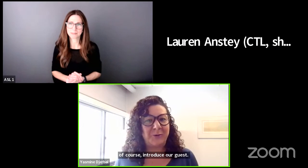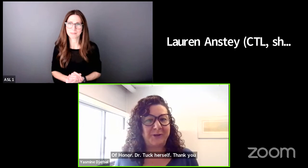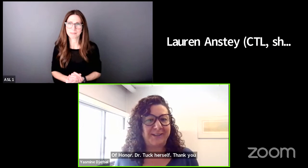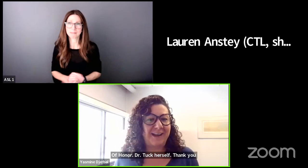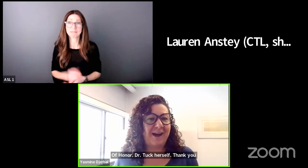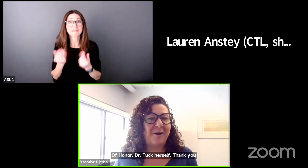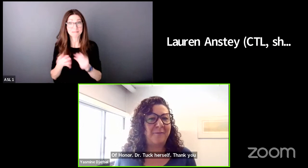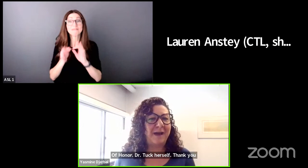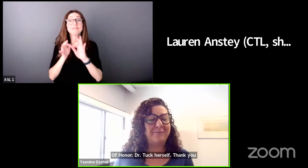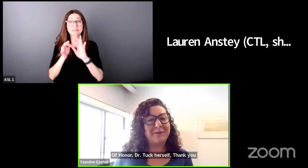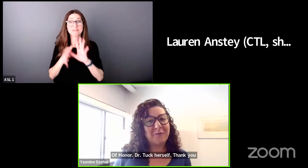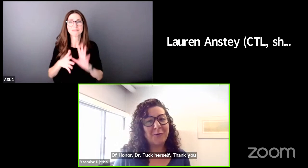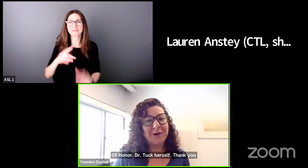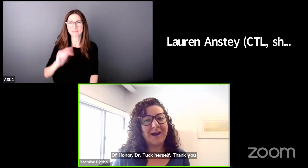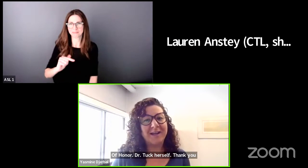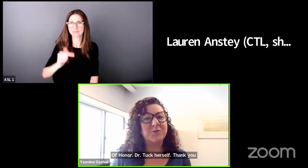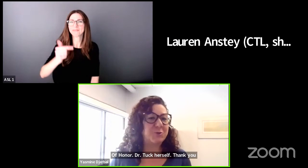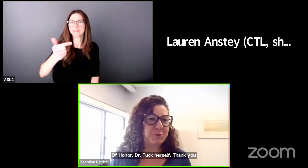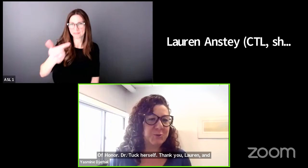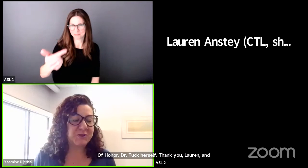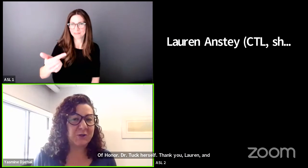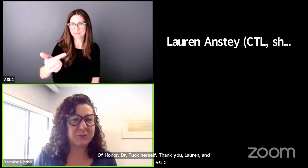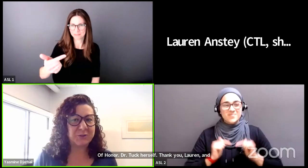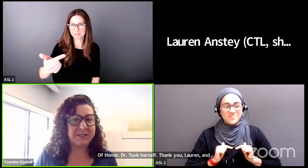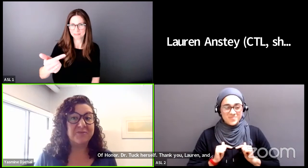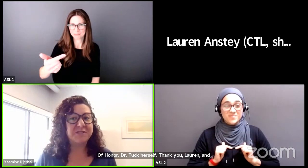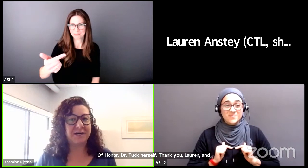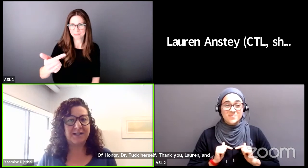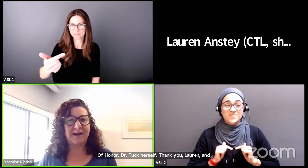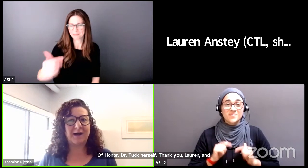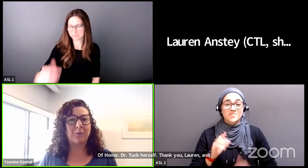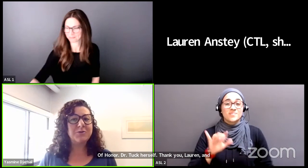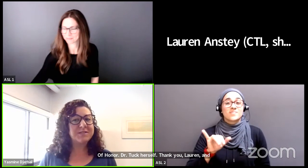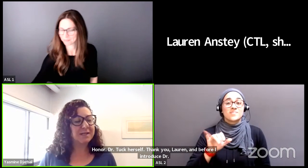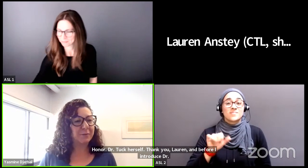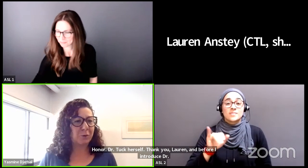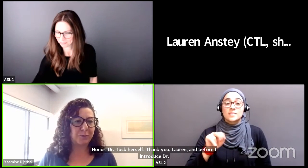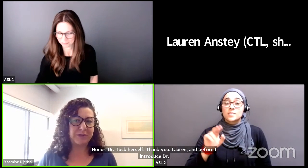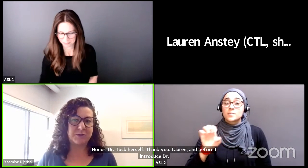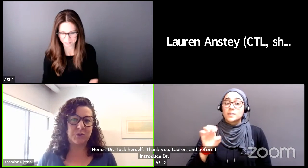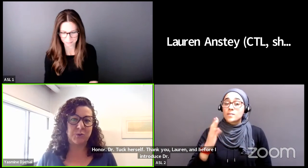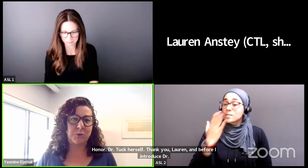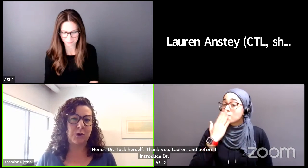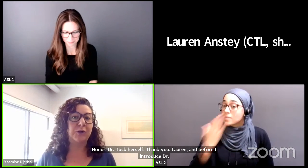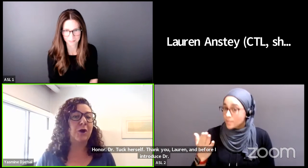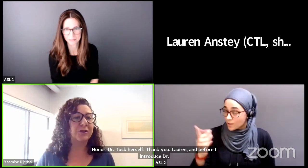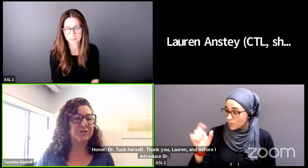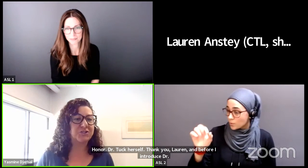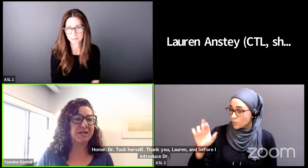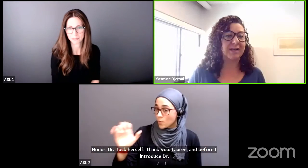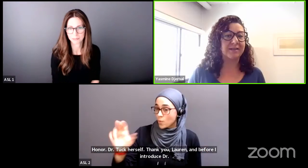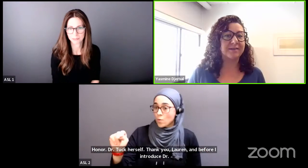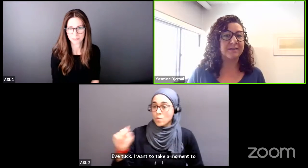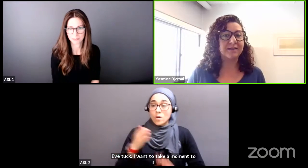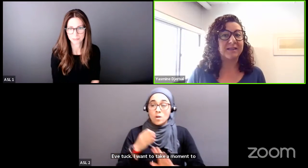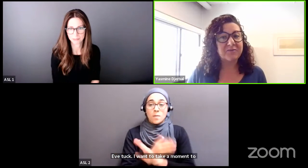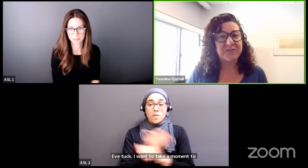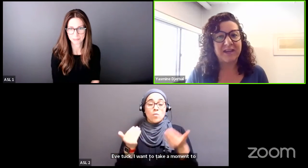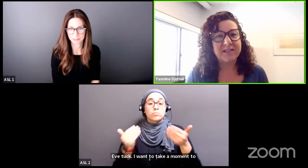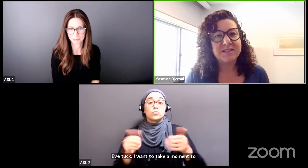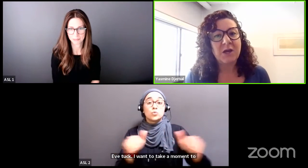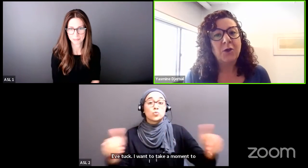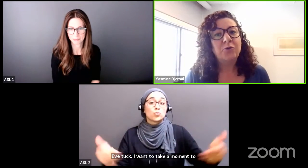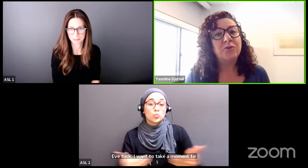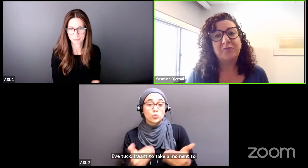Thank you, Lauren. And before I introduce Dr. Eve Tuck, I want to take a moment to acknowledge and